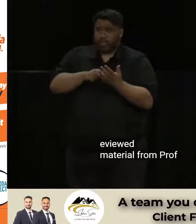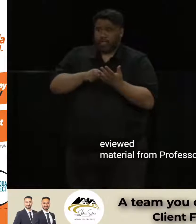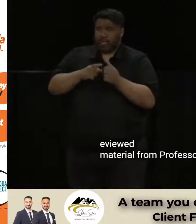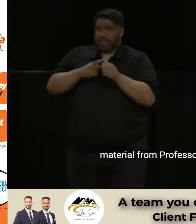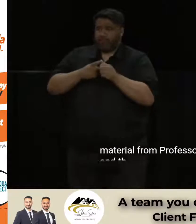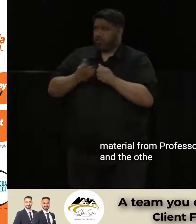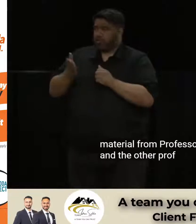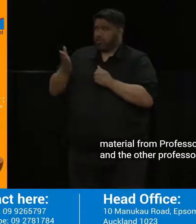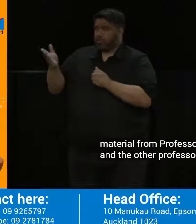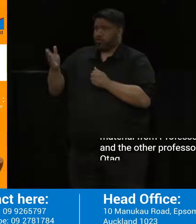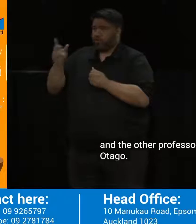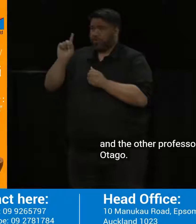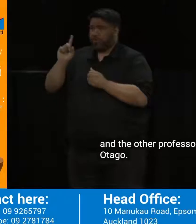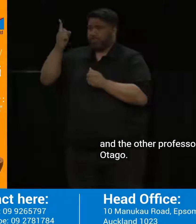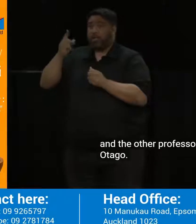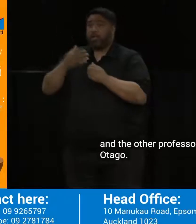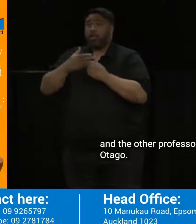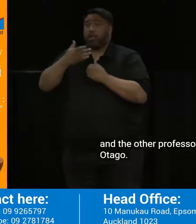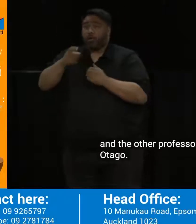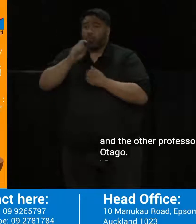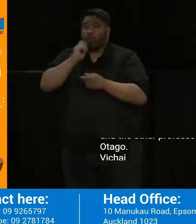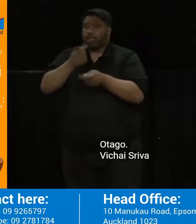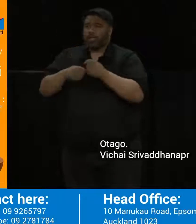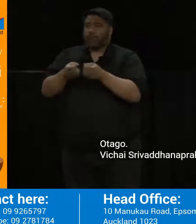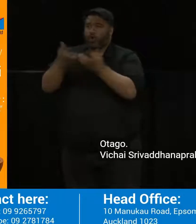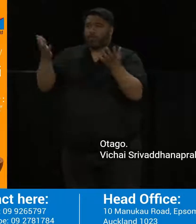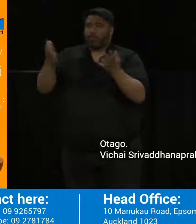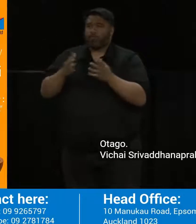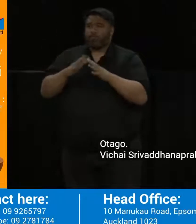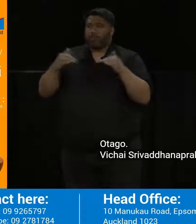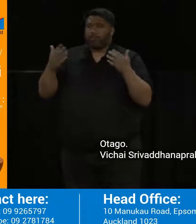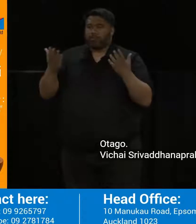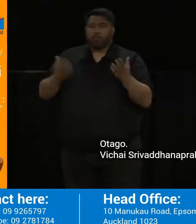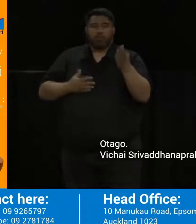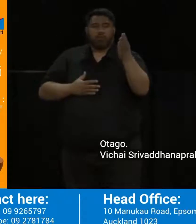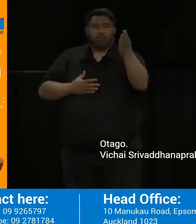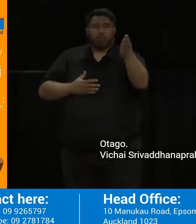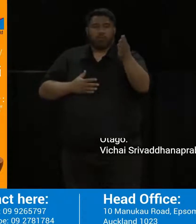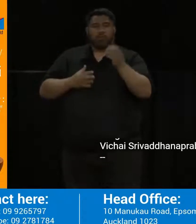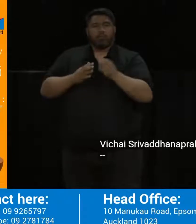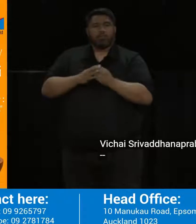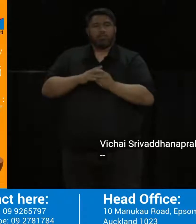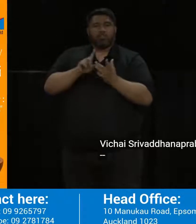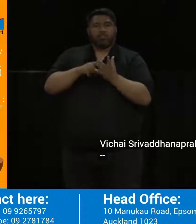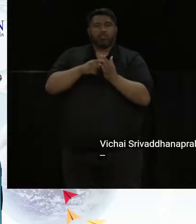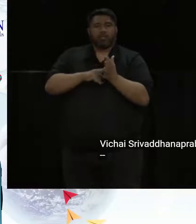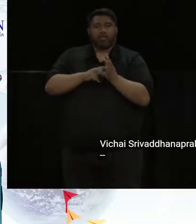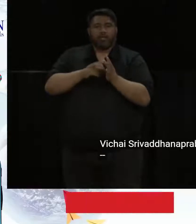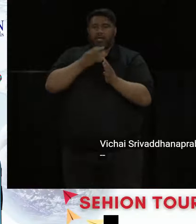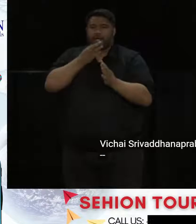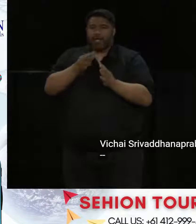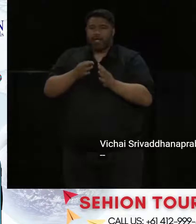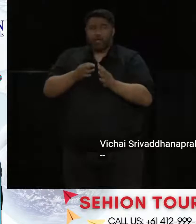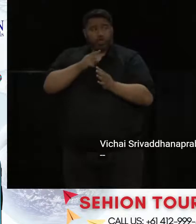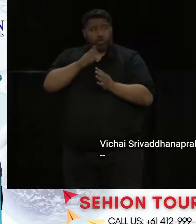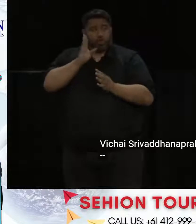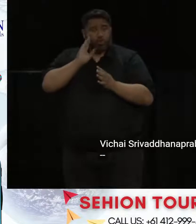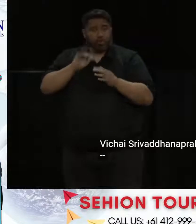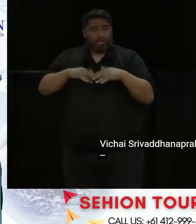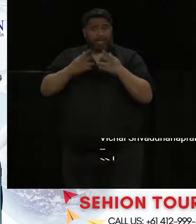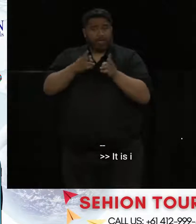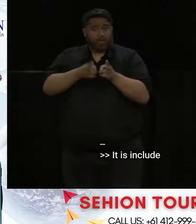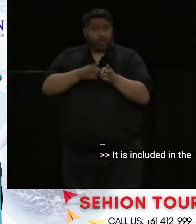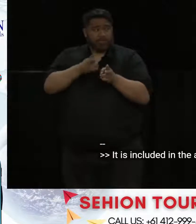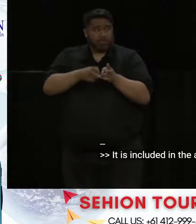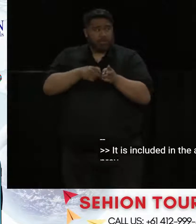public document, yes. Gina. Any questions for Dr. Bloomfield? Are you aware of any hospitals that have cancelled elective surgeries because of the impact of